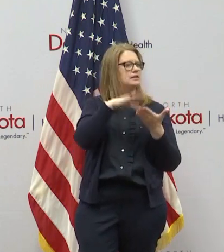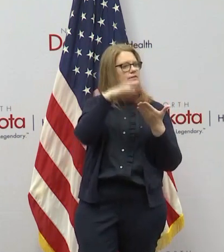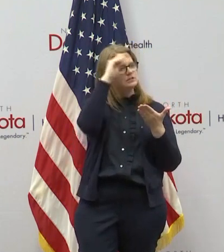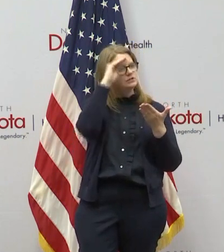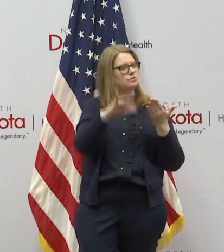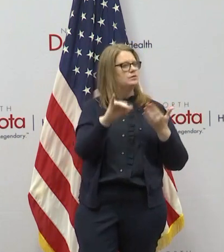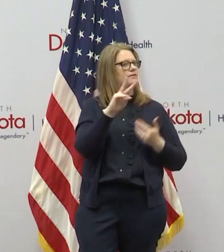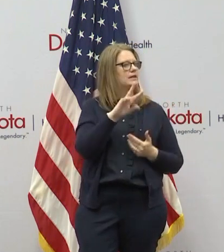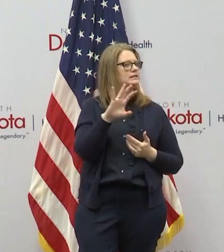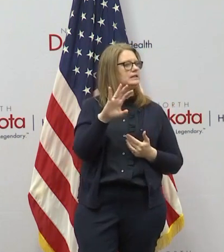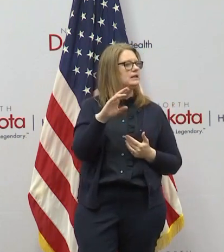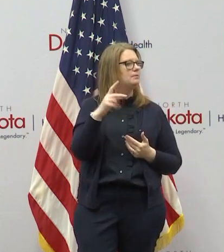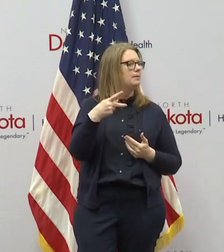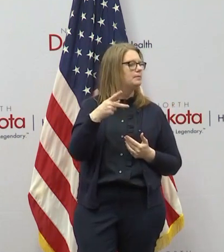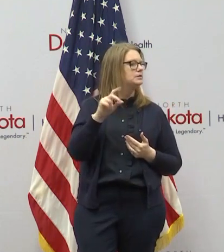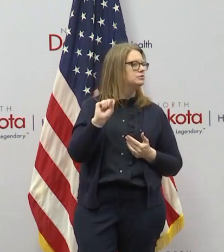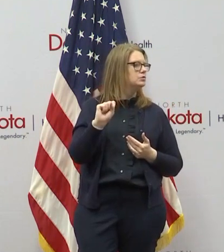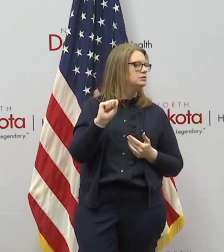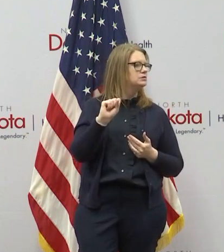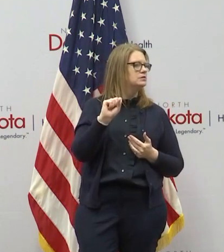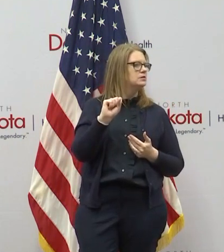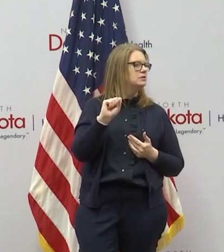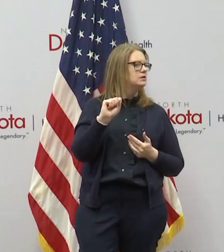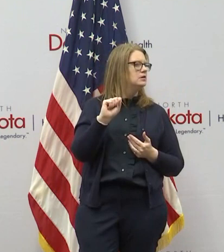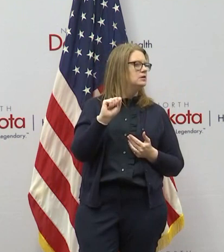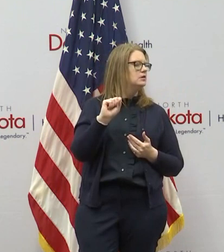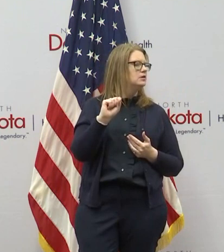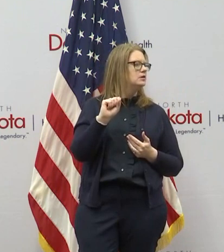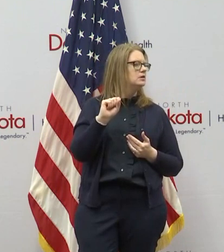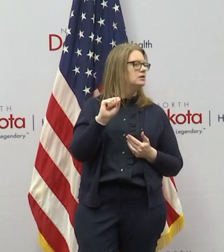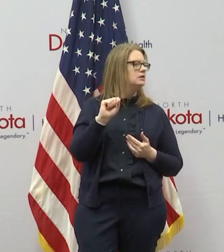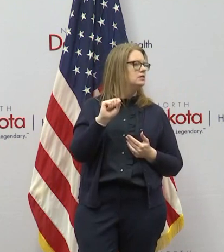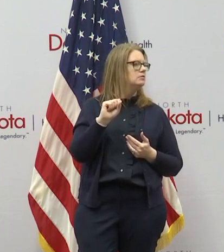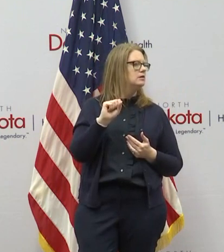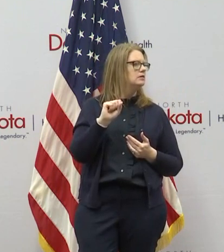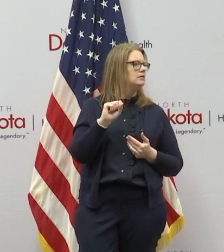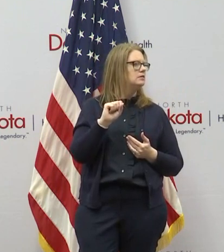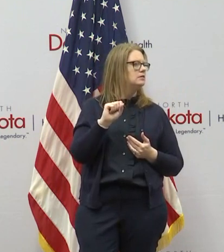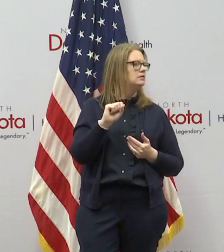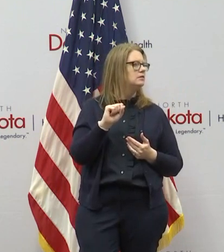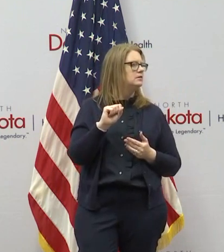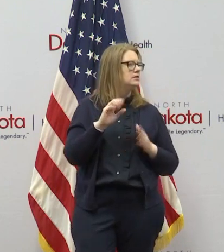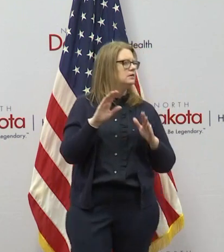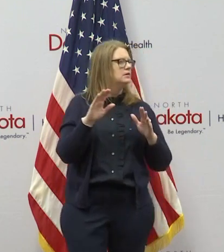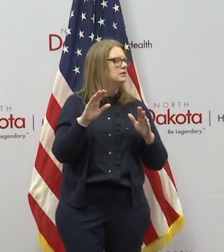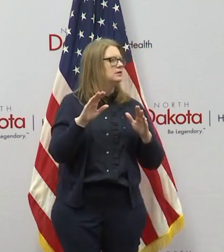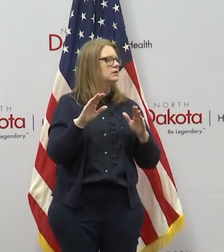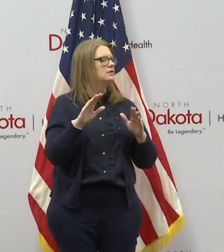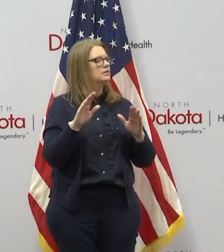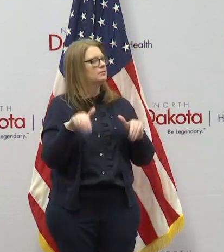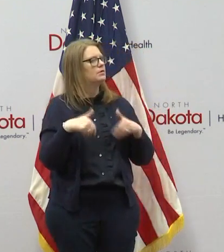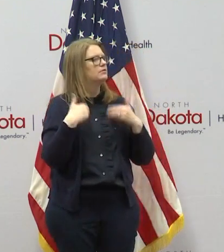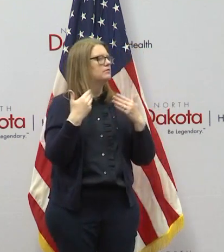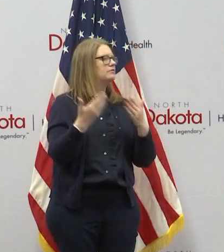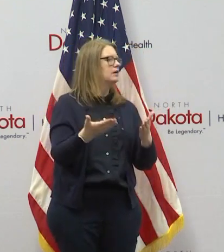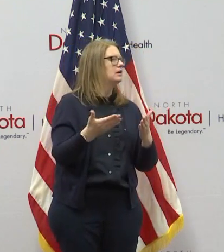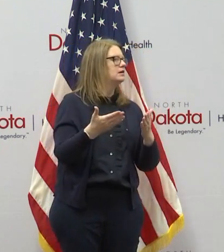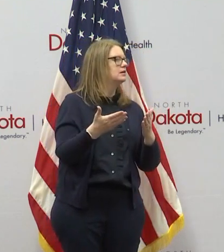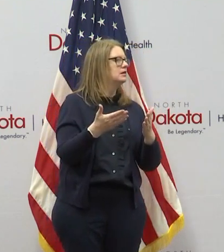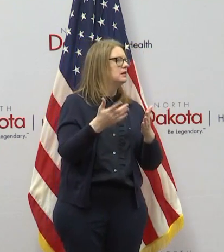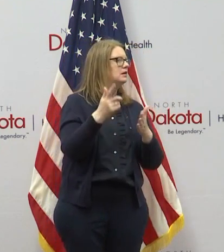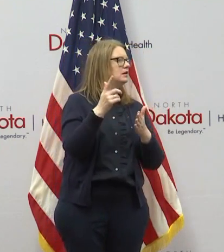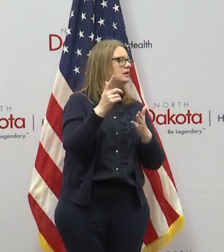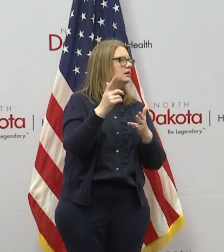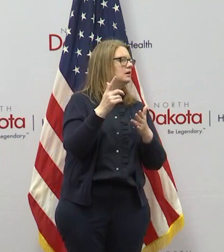Valley City Public Schools, the letter references that they were given a draft of recommendations and guidelines for the possibility